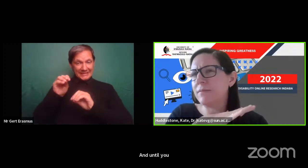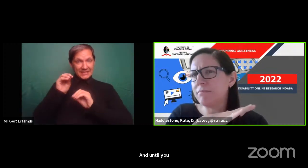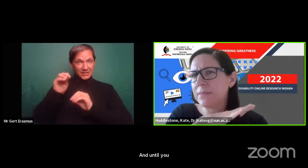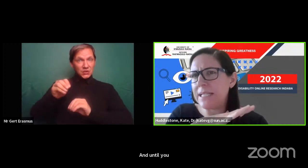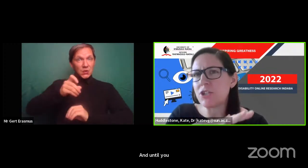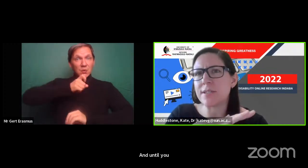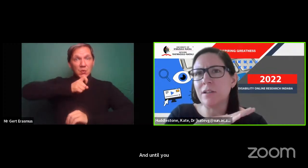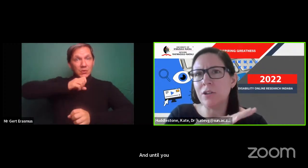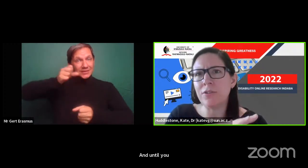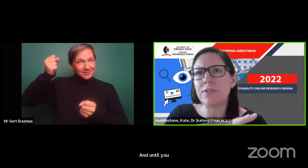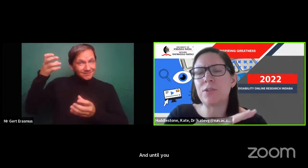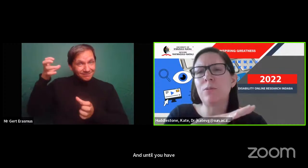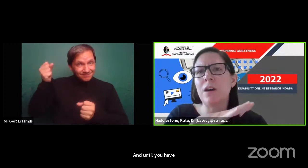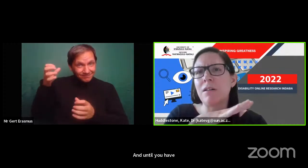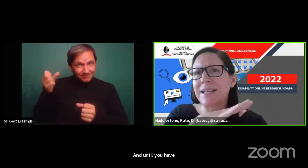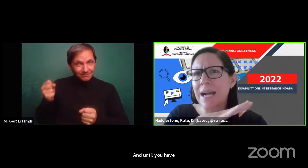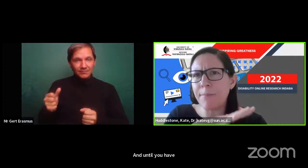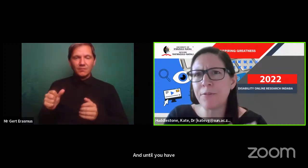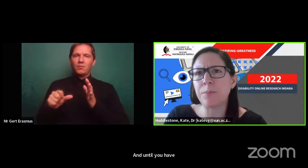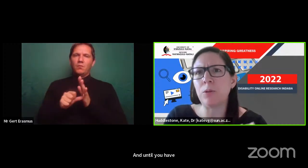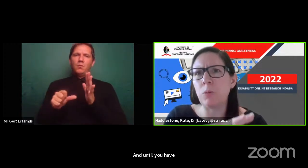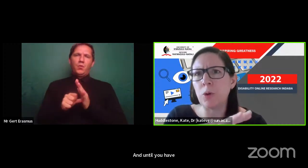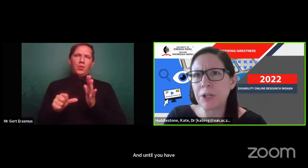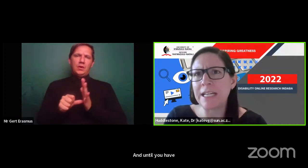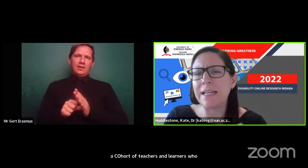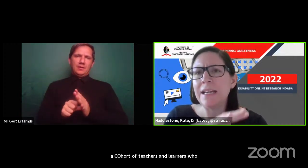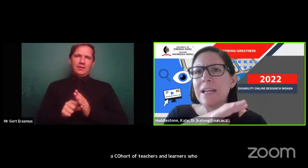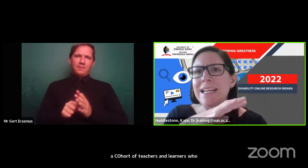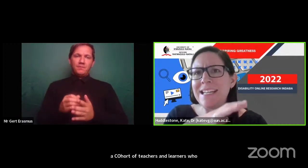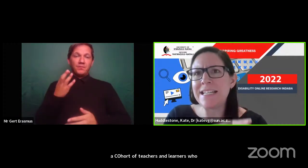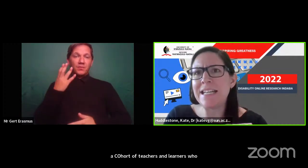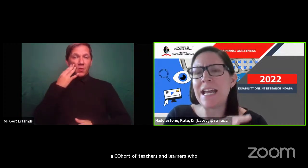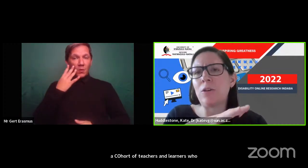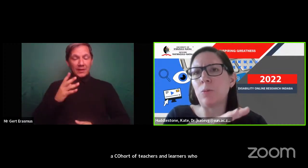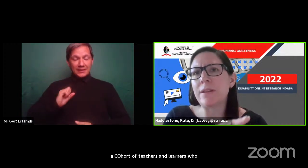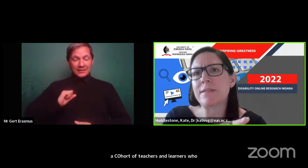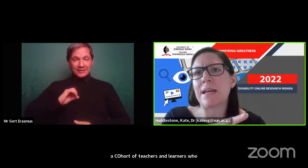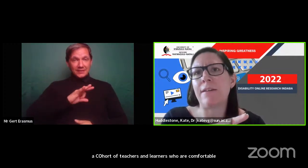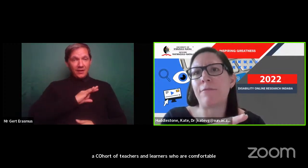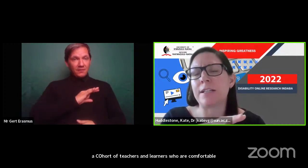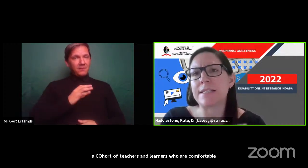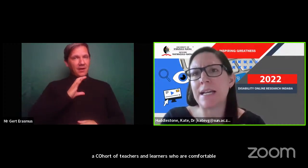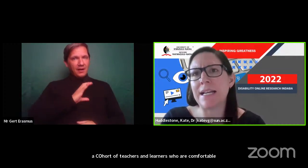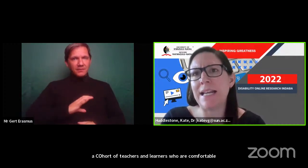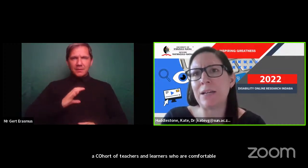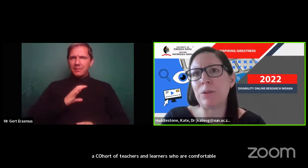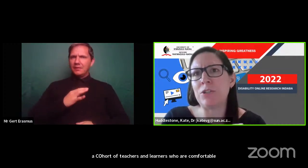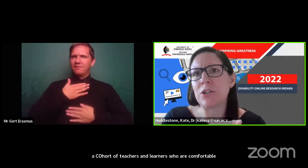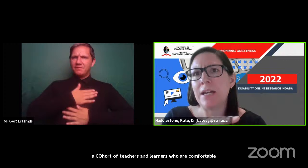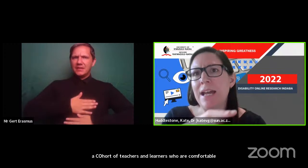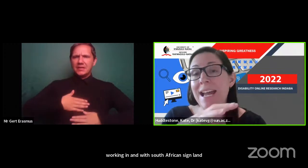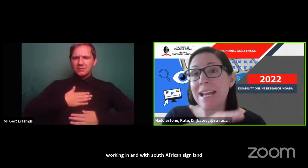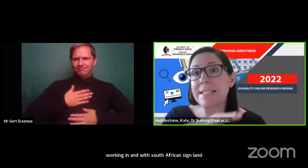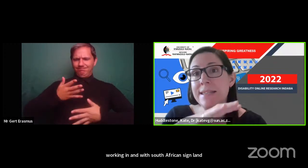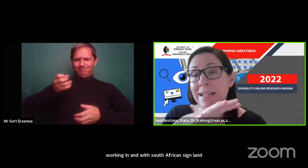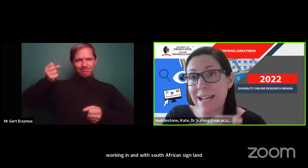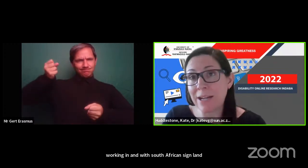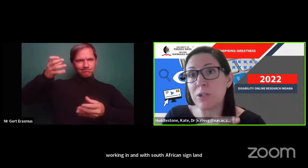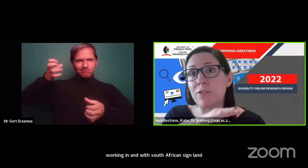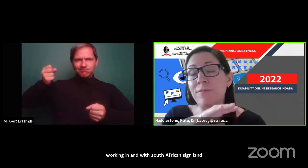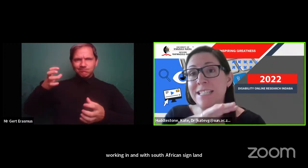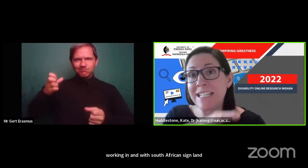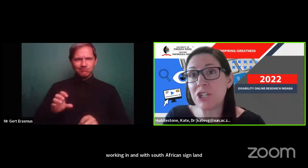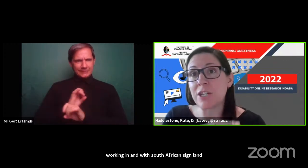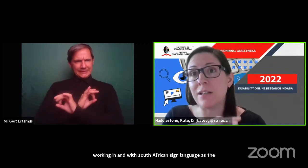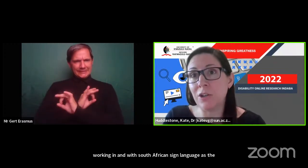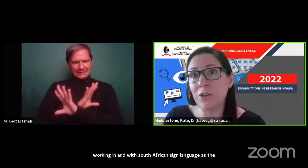cohort of teachers and learners who are comfortable working in and with South African Sign Language as the